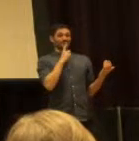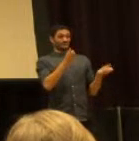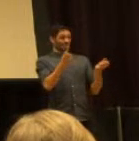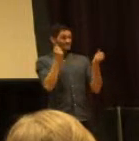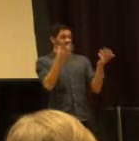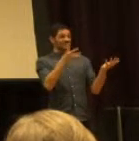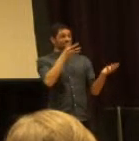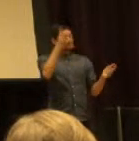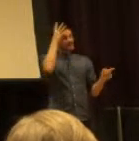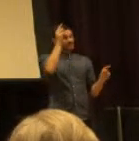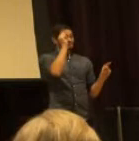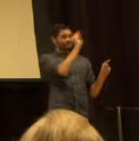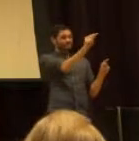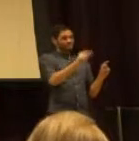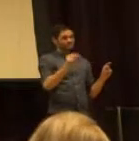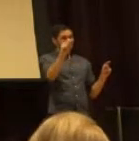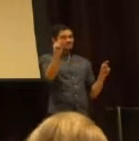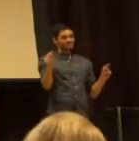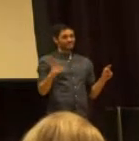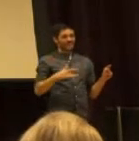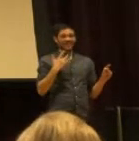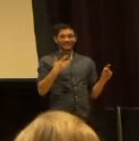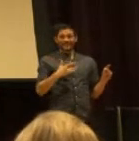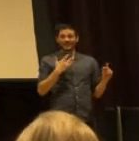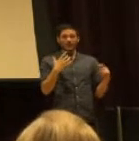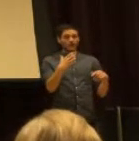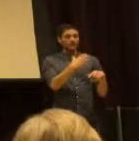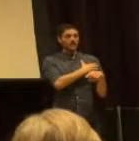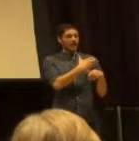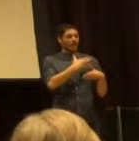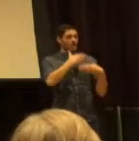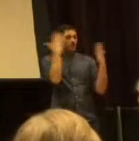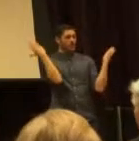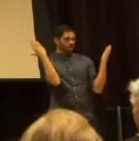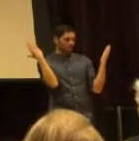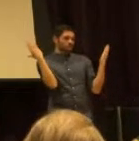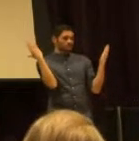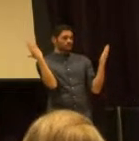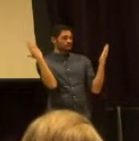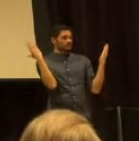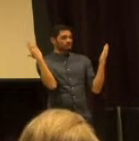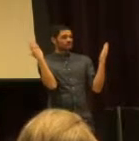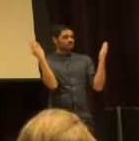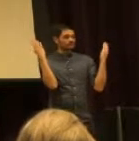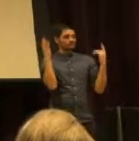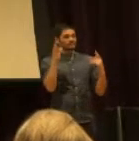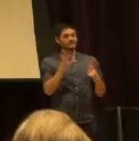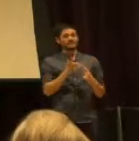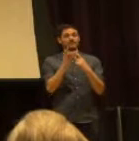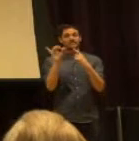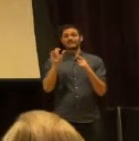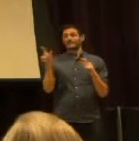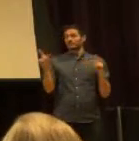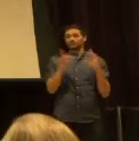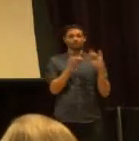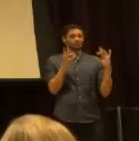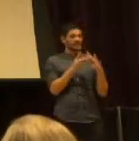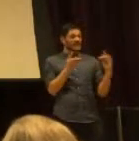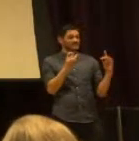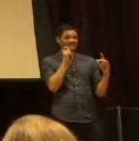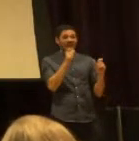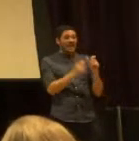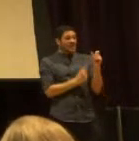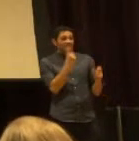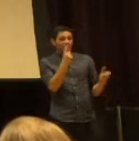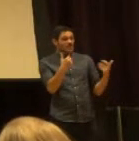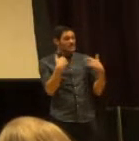parents feel powerless in the face of this, especially like you were saying, like not everyone has the privilege to be